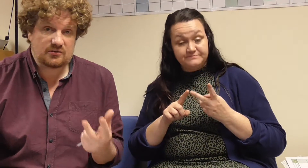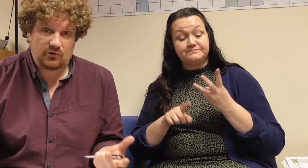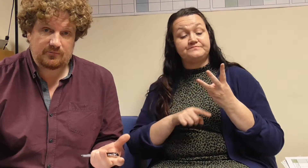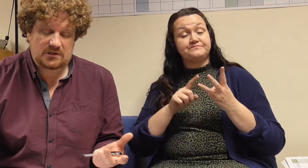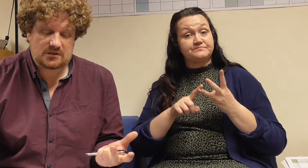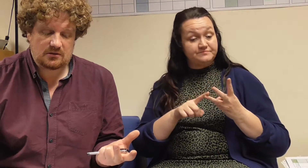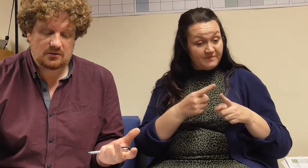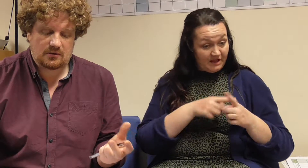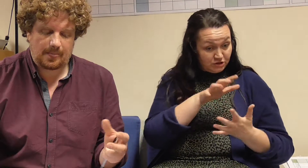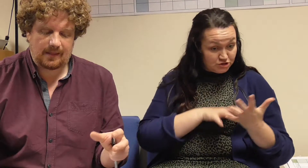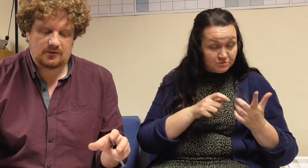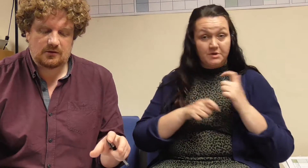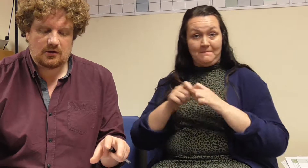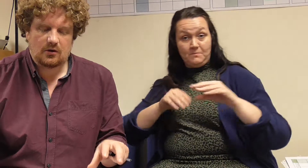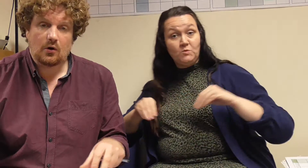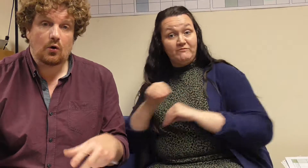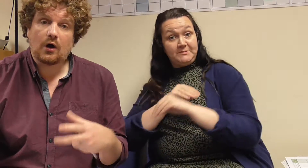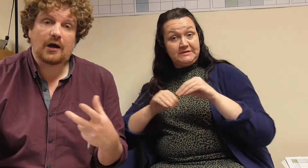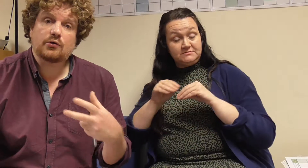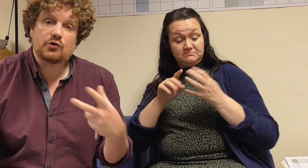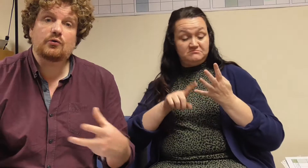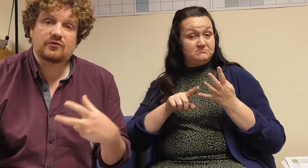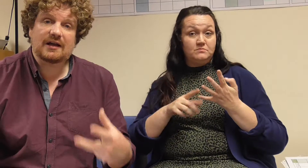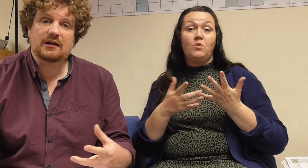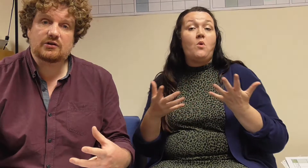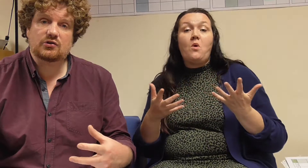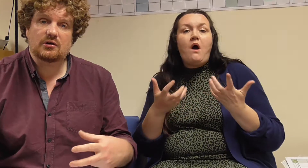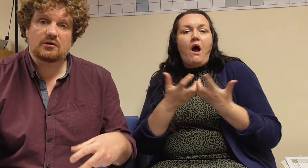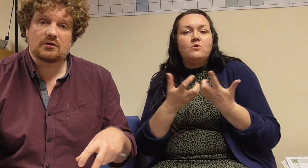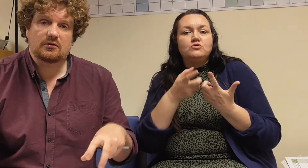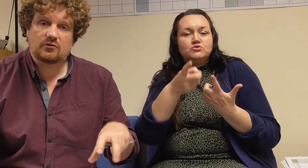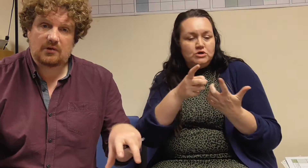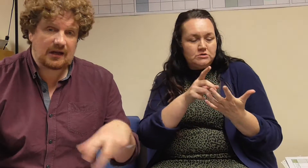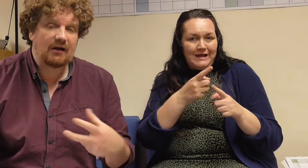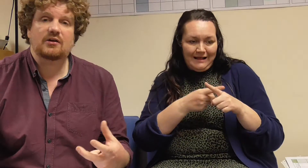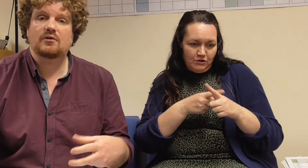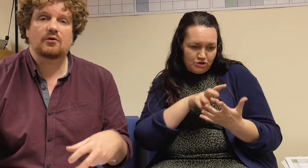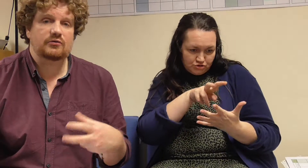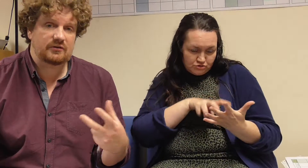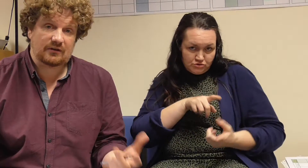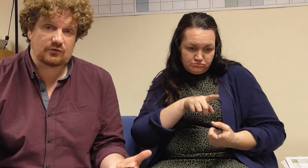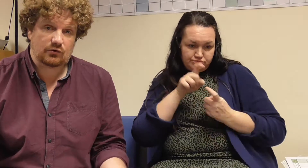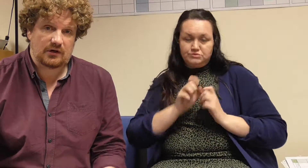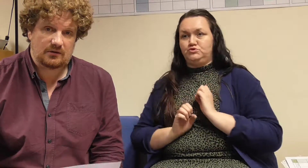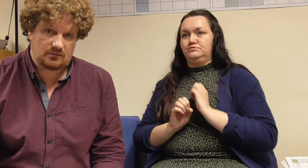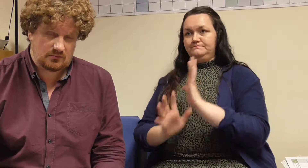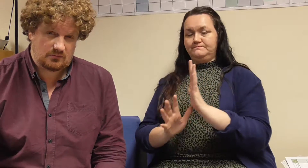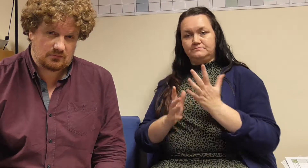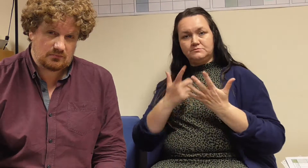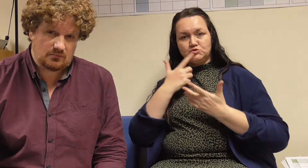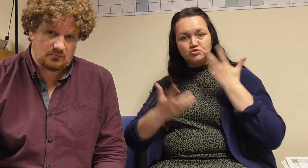English into movement, or how you used English to make character or to tell story.